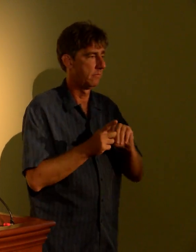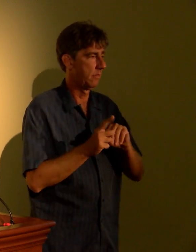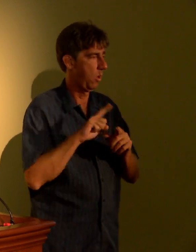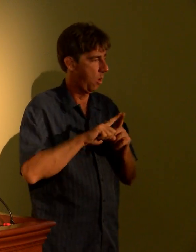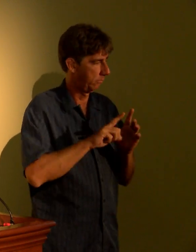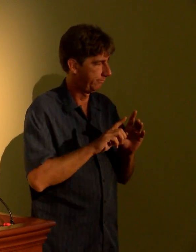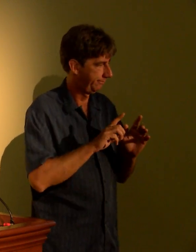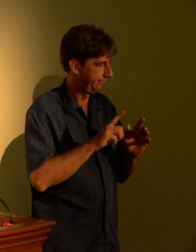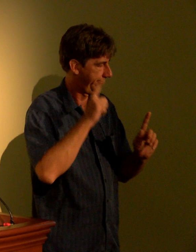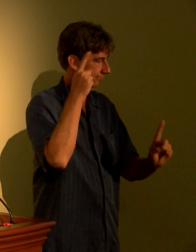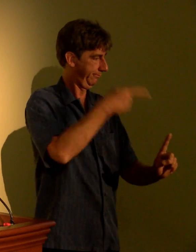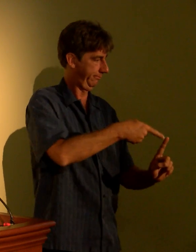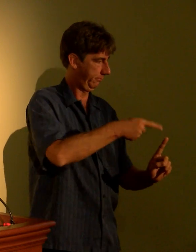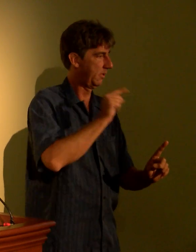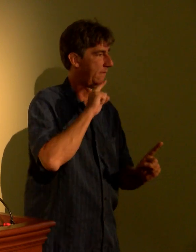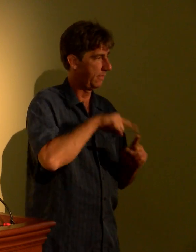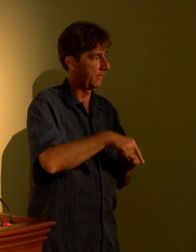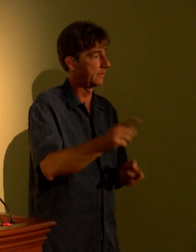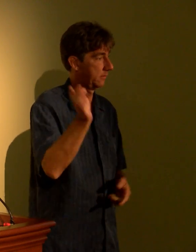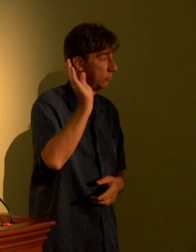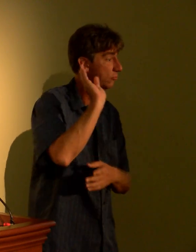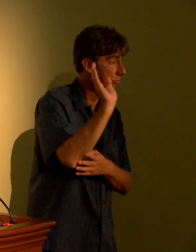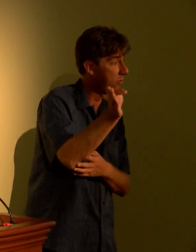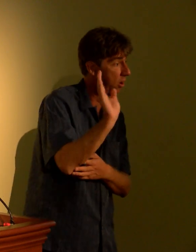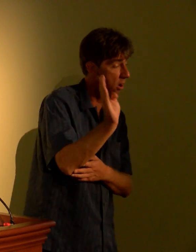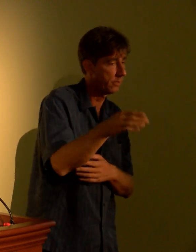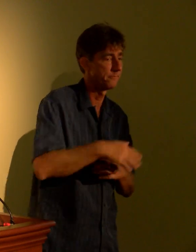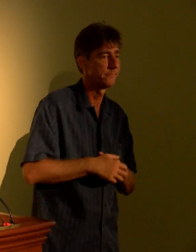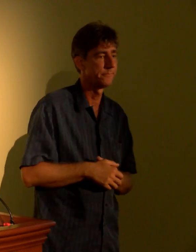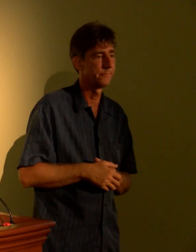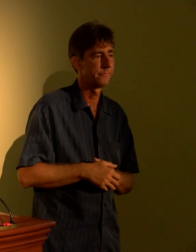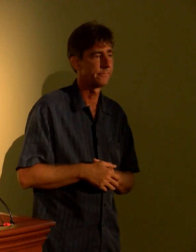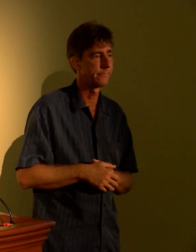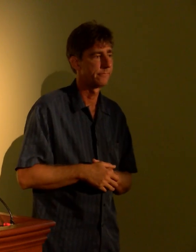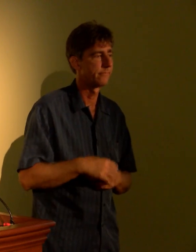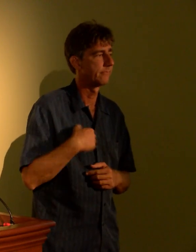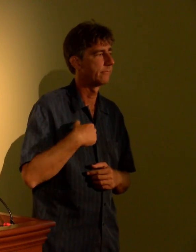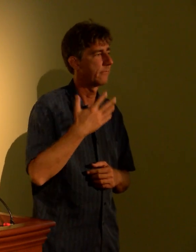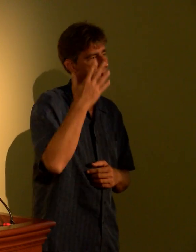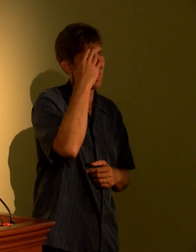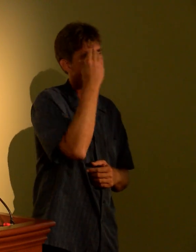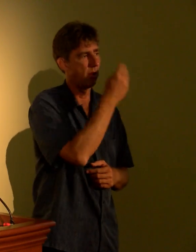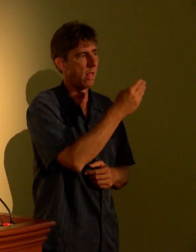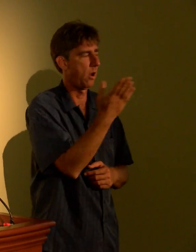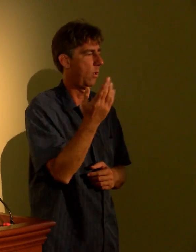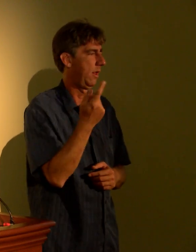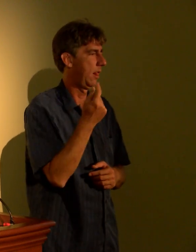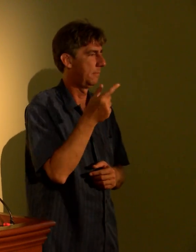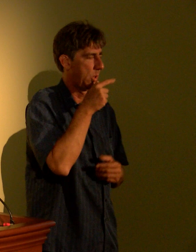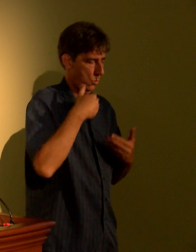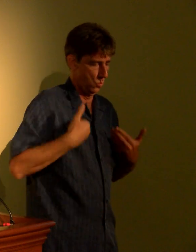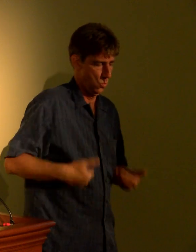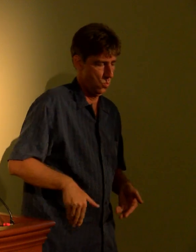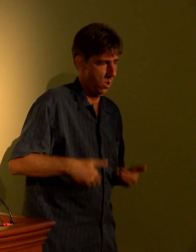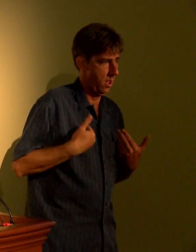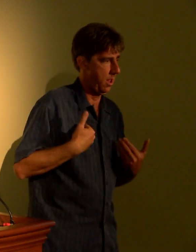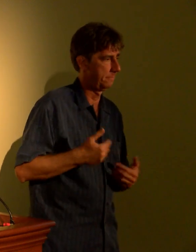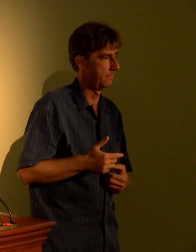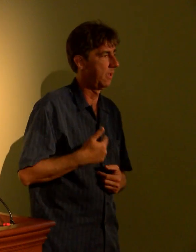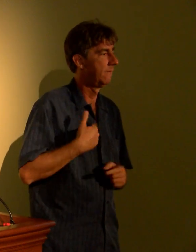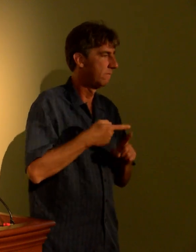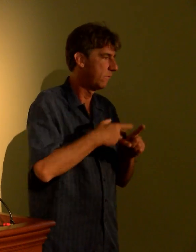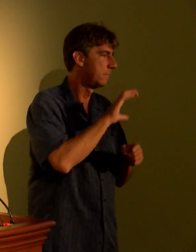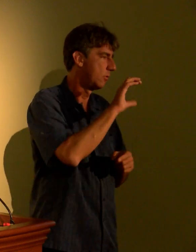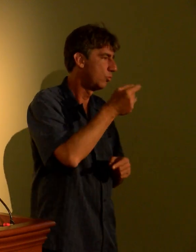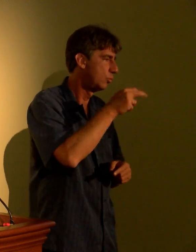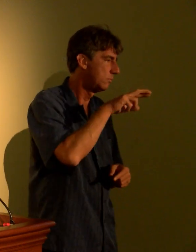this talk. I do like to let people know a little bit about where I come from. Cooperstown,